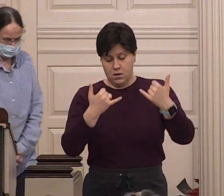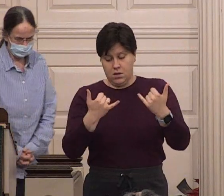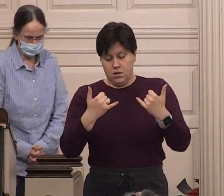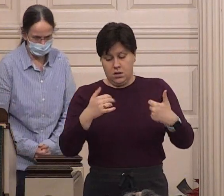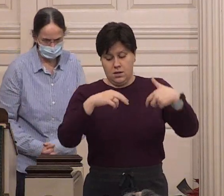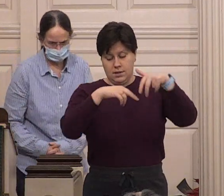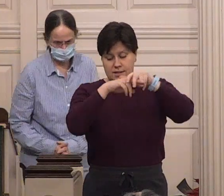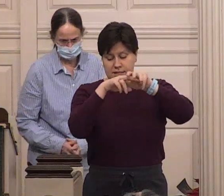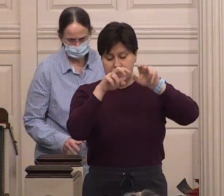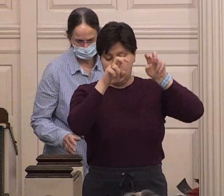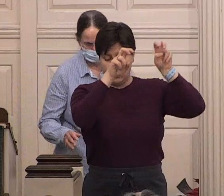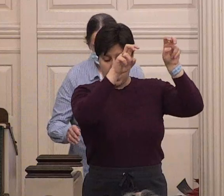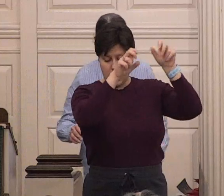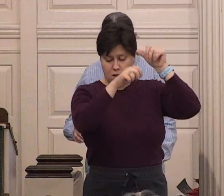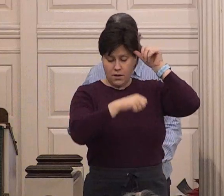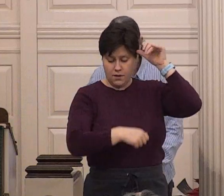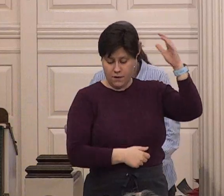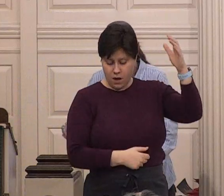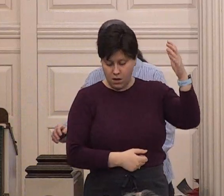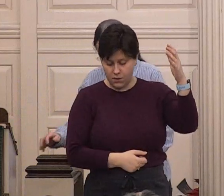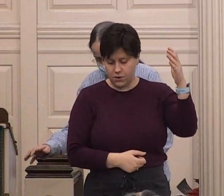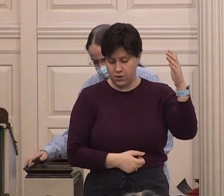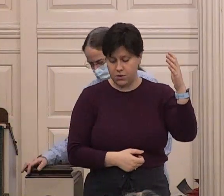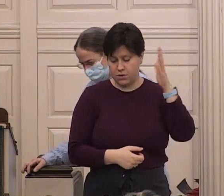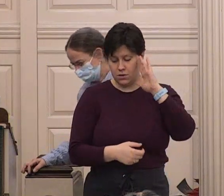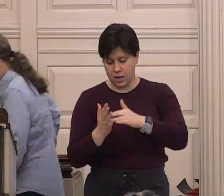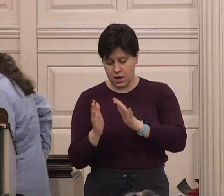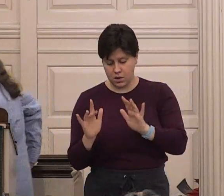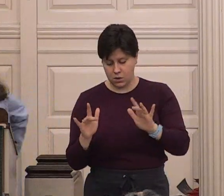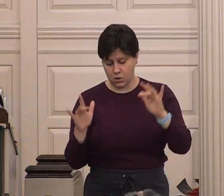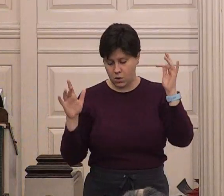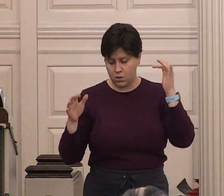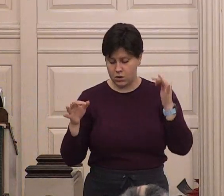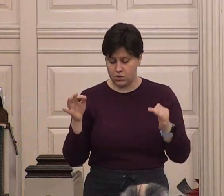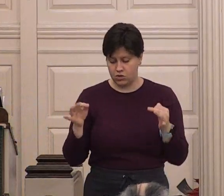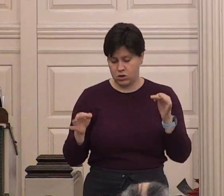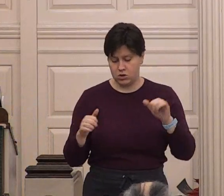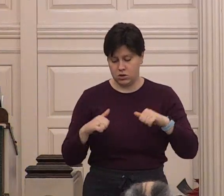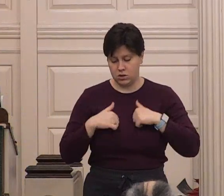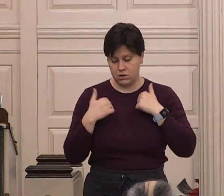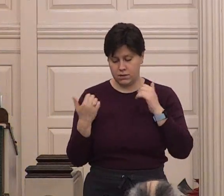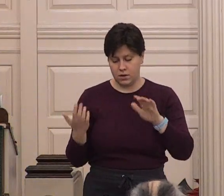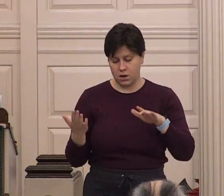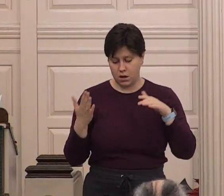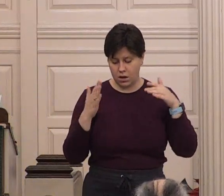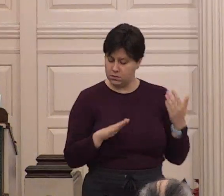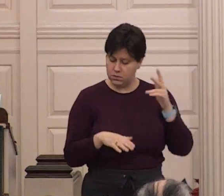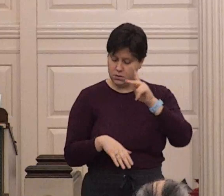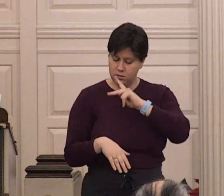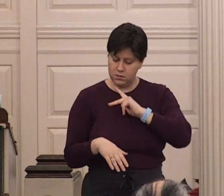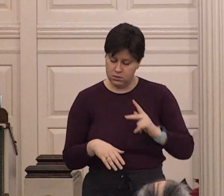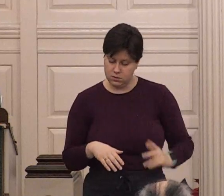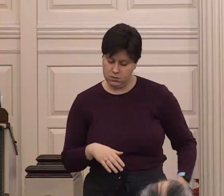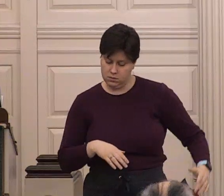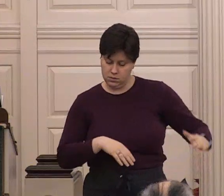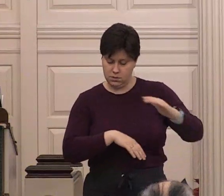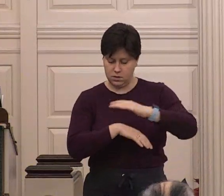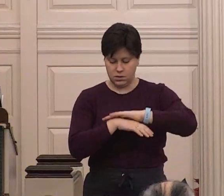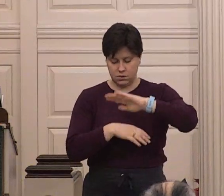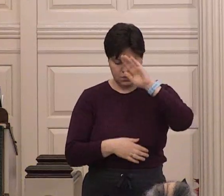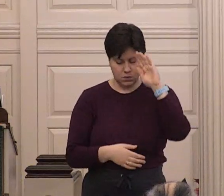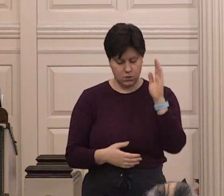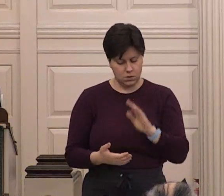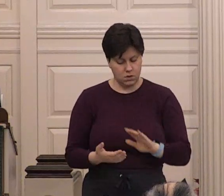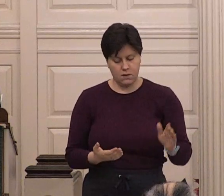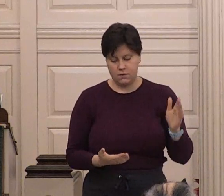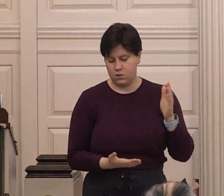heaven and is seated at the right hand of the Father. He will come again in glory to judge the living and the